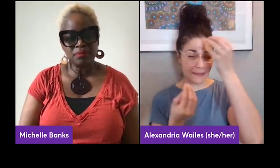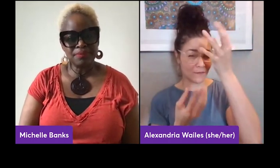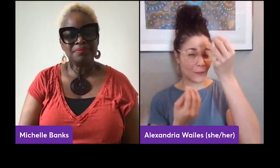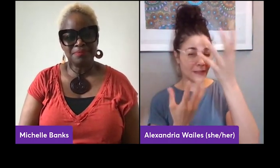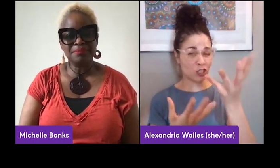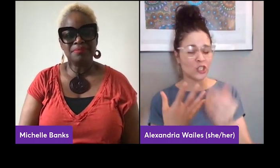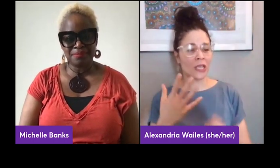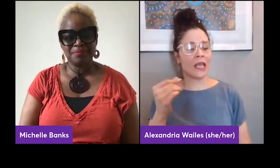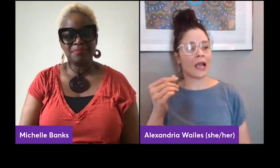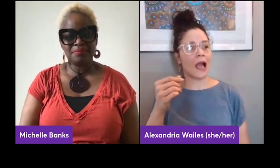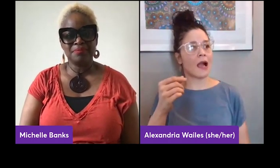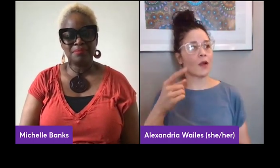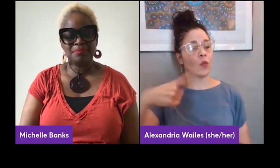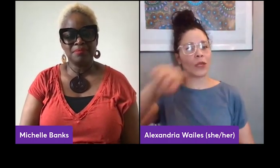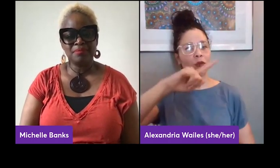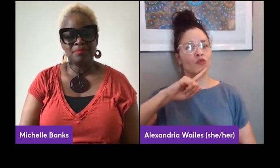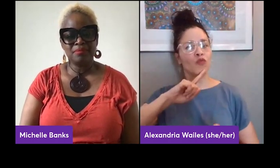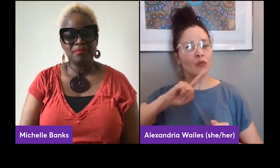of information